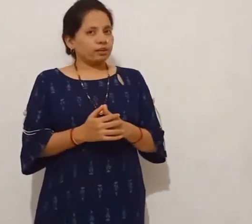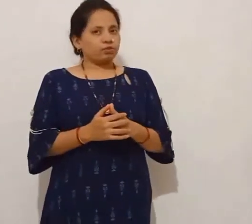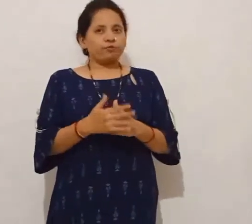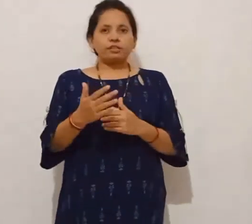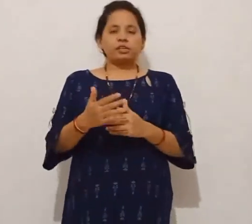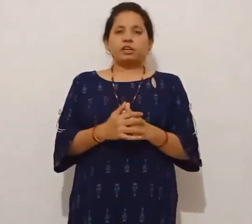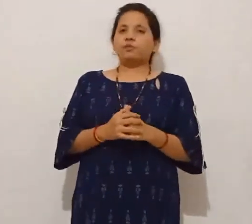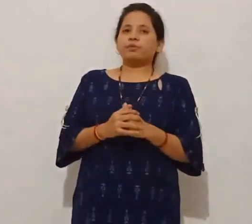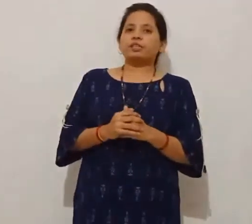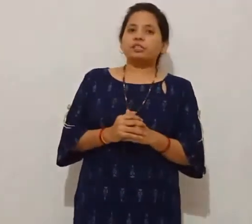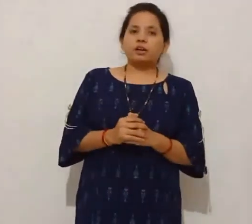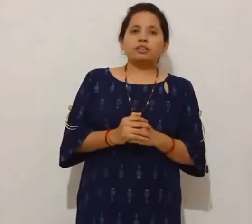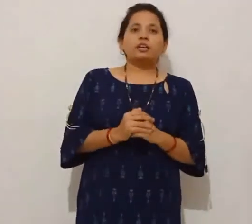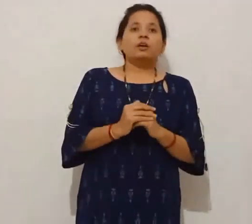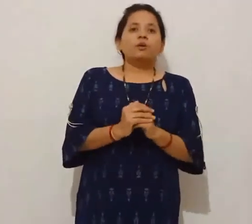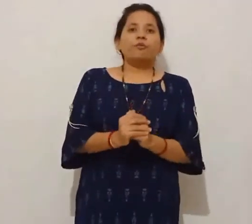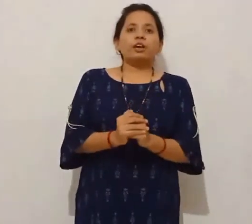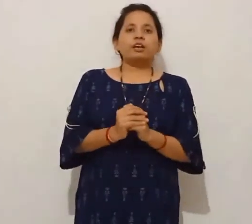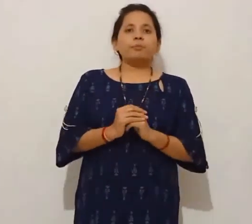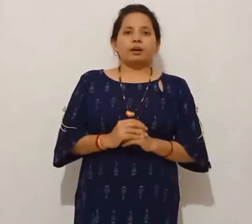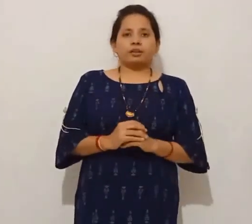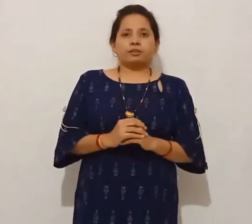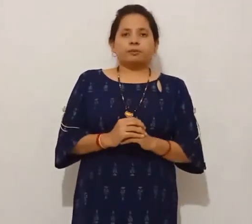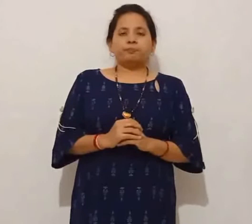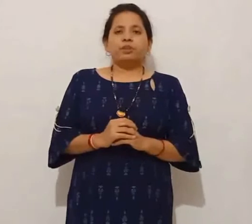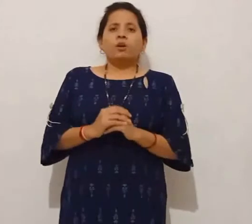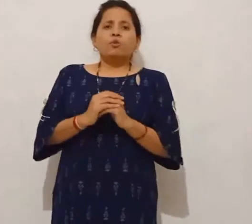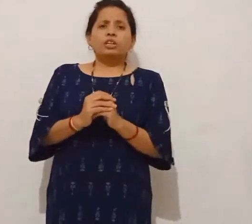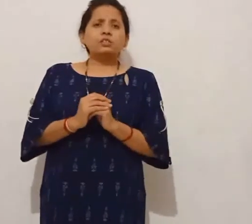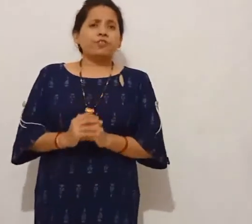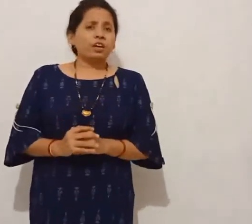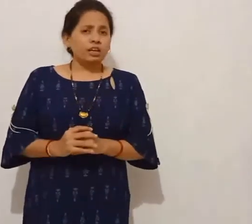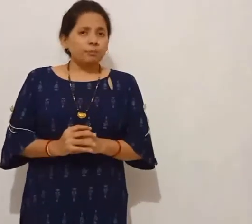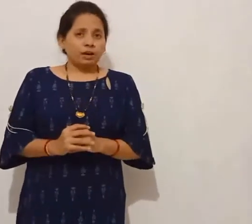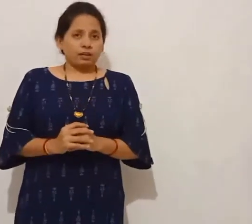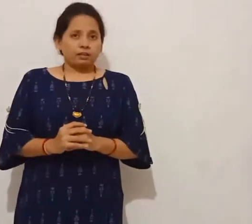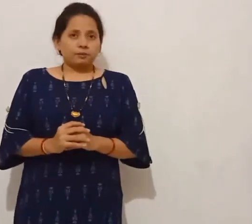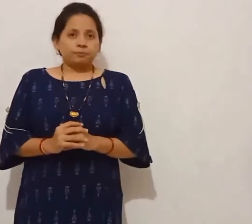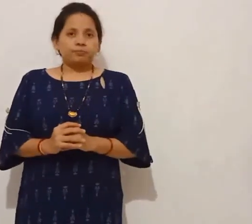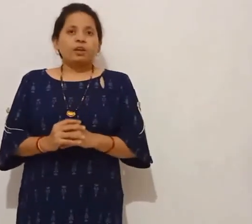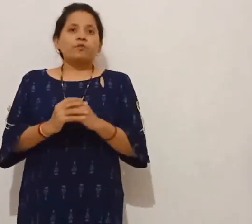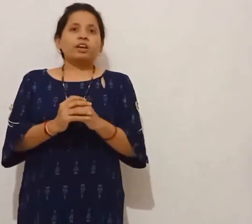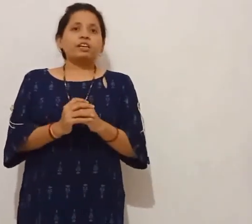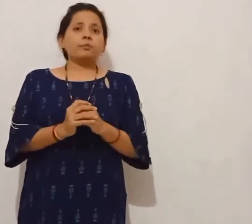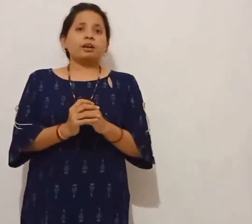So firstly we will start weekly market. What is weekly market? Weekly